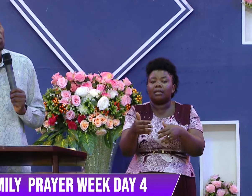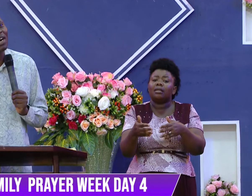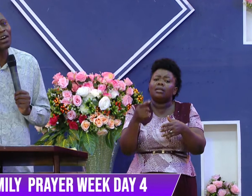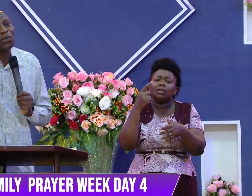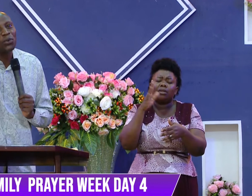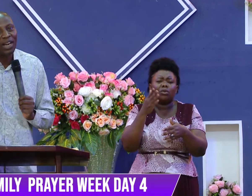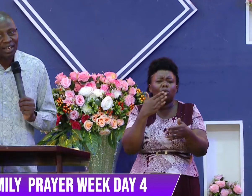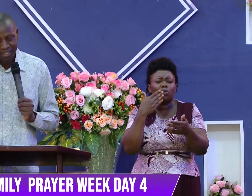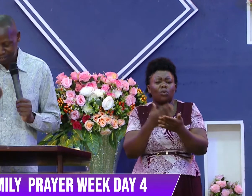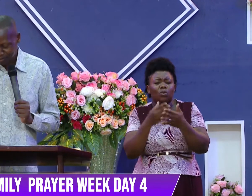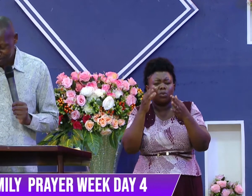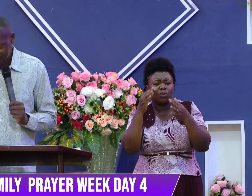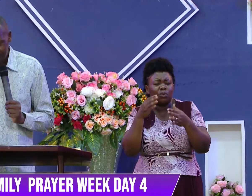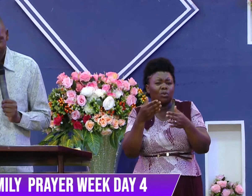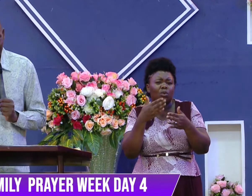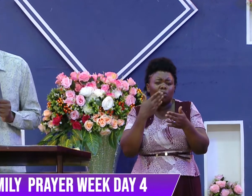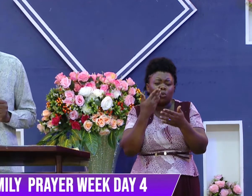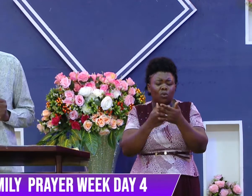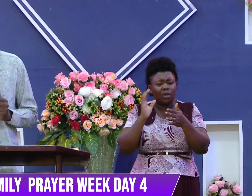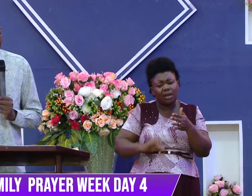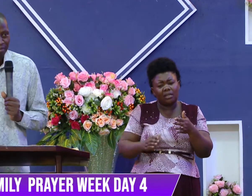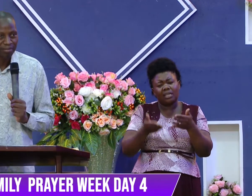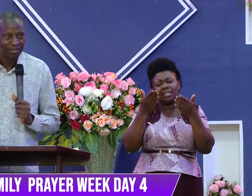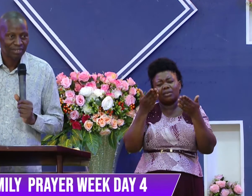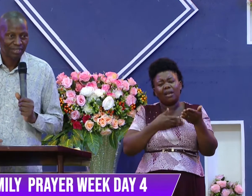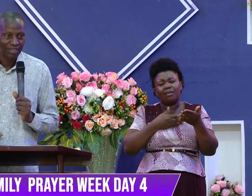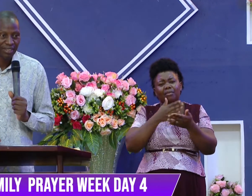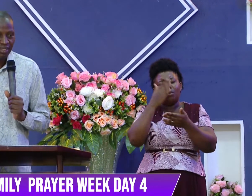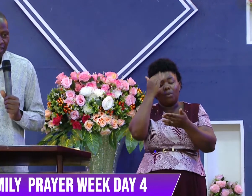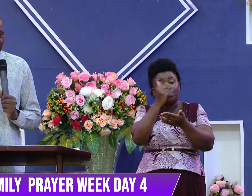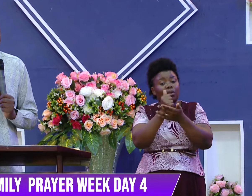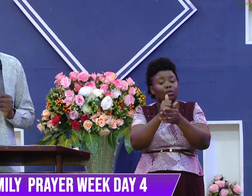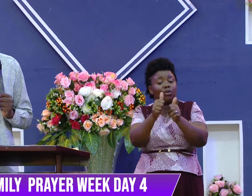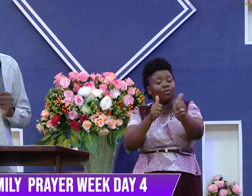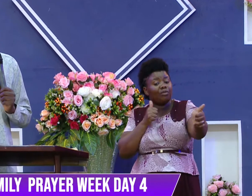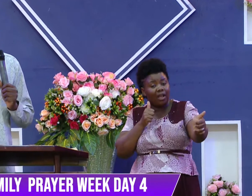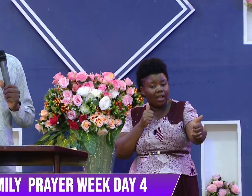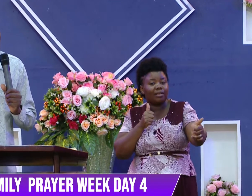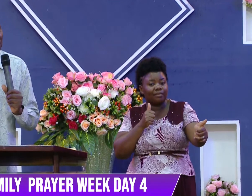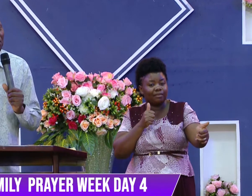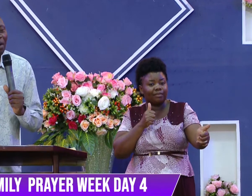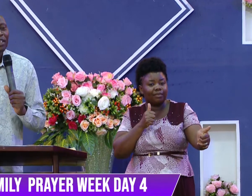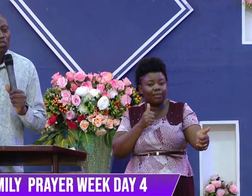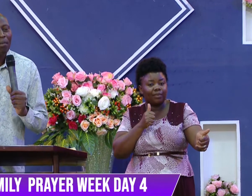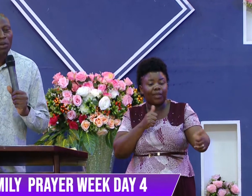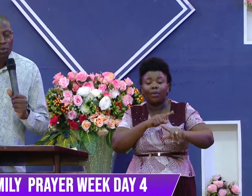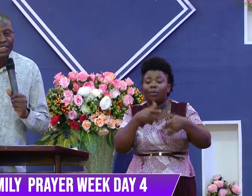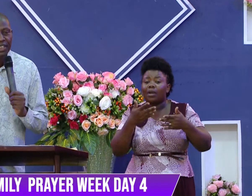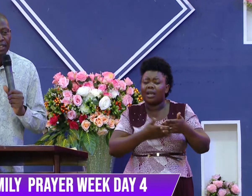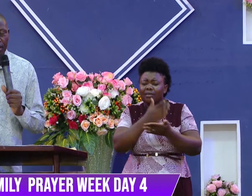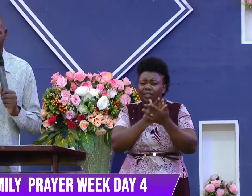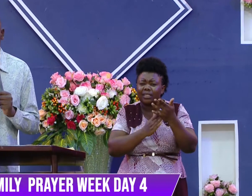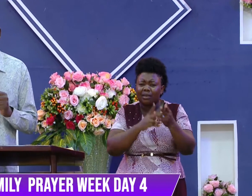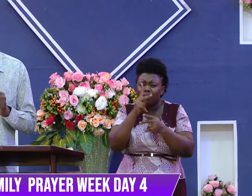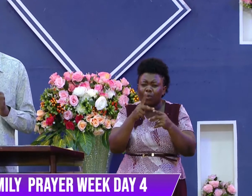other. Do you know that to some of us you can be good to people simply because you are distanced from them? There